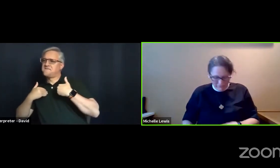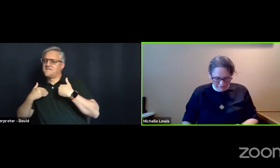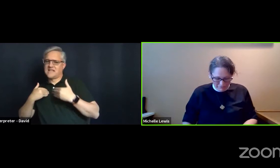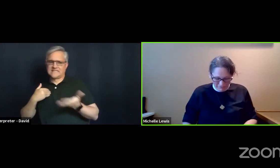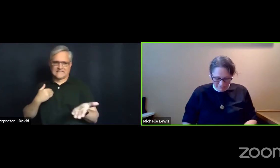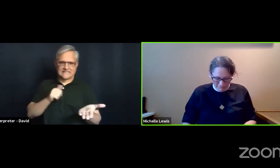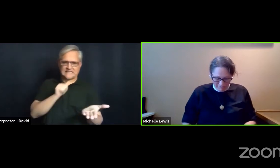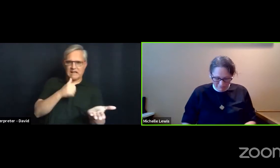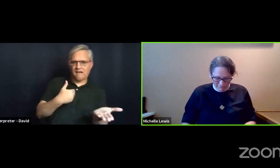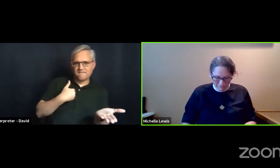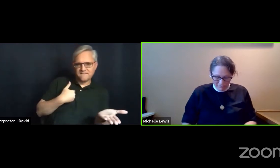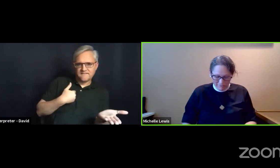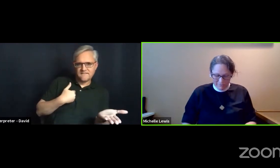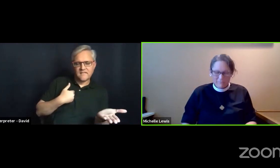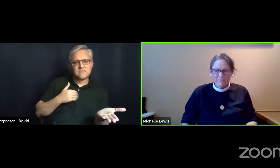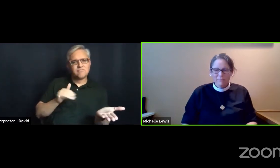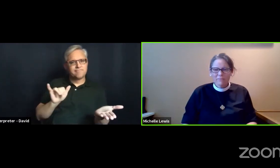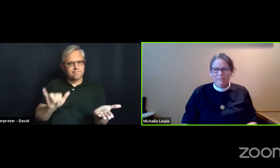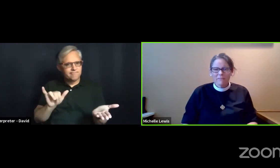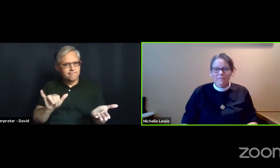have.